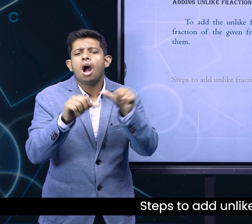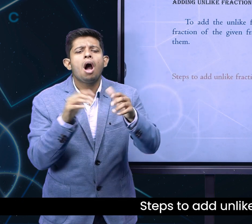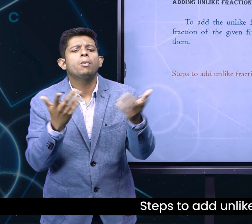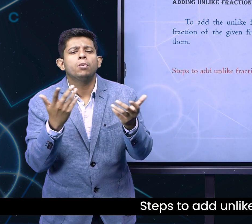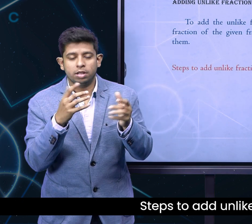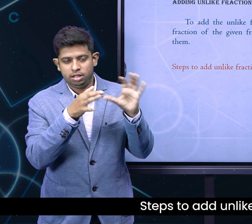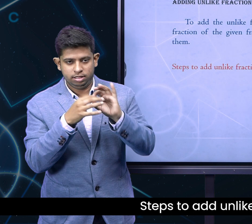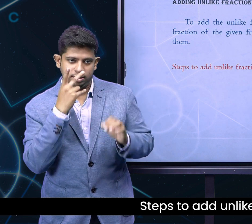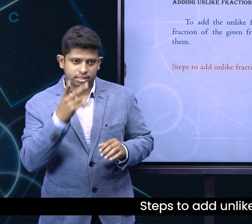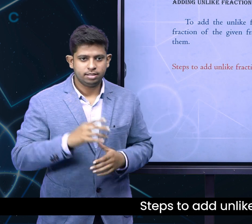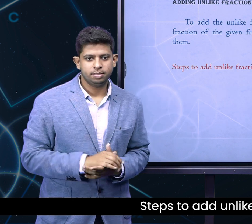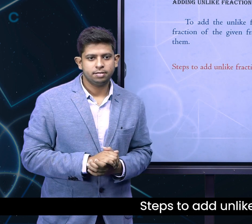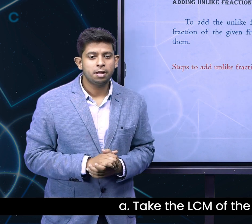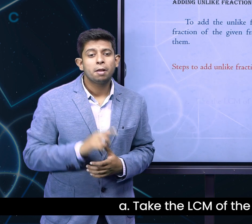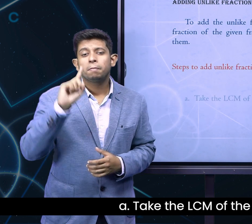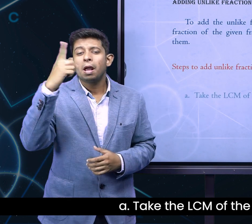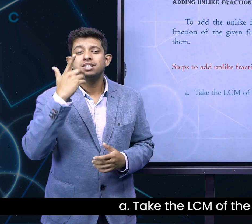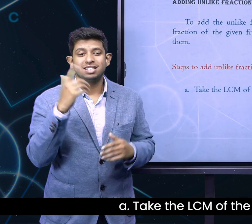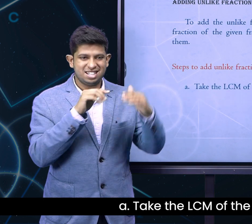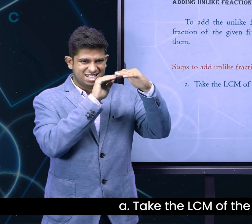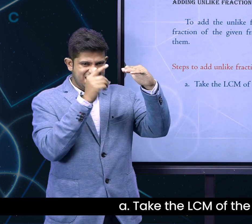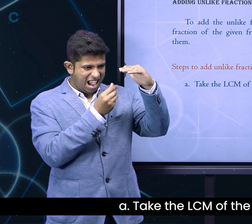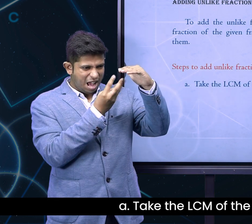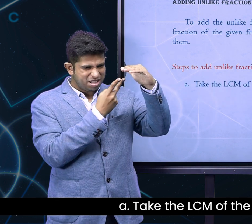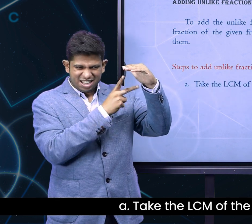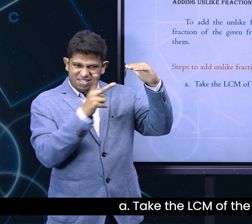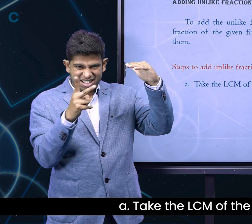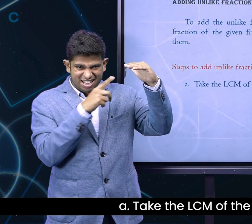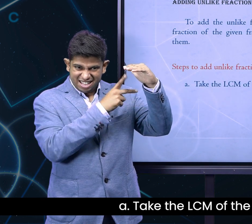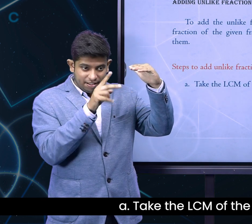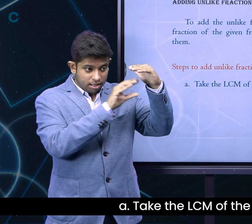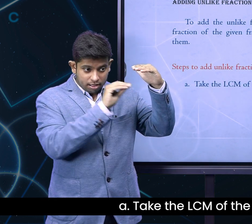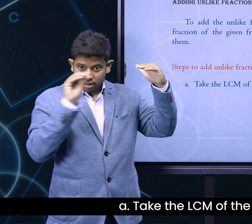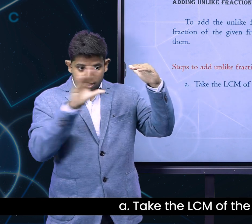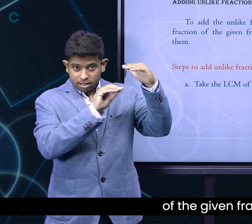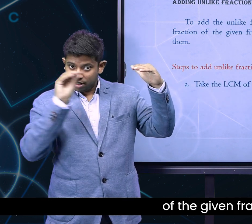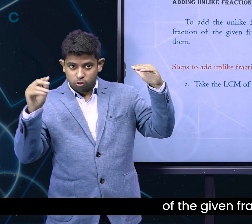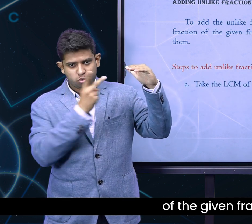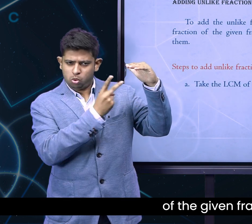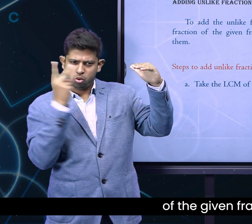Steps to add unlike fractions. Take the LCM of the denominator of the given